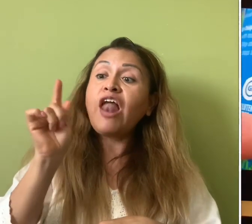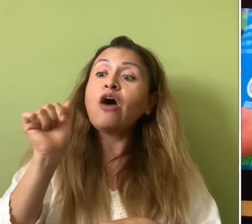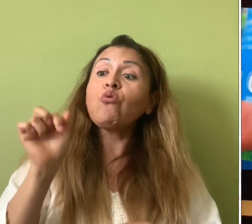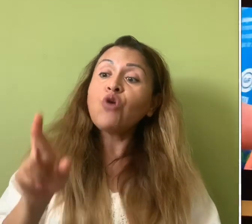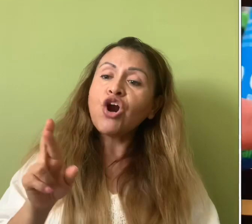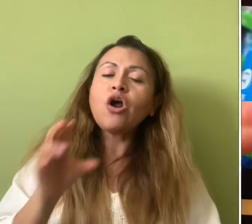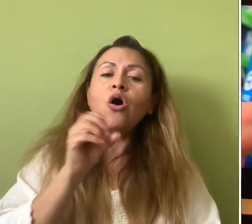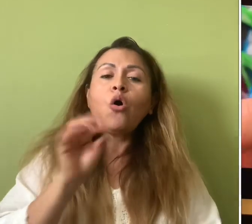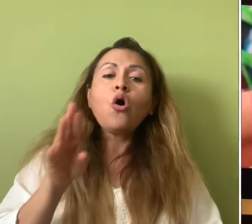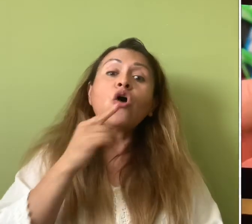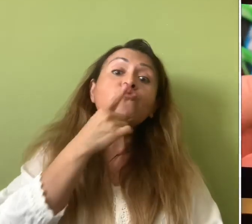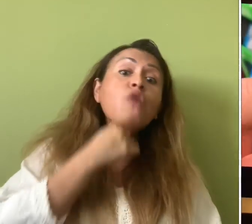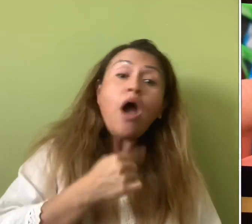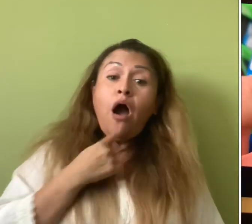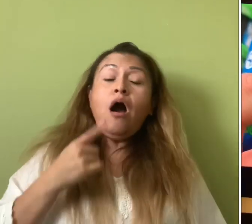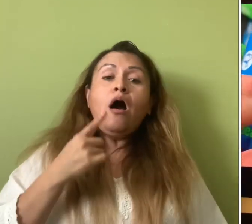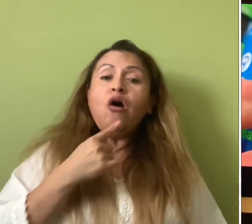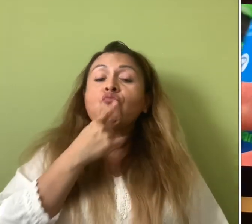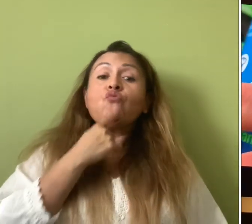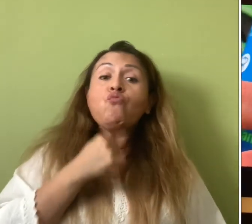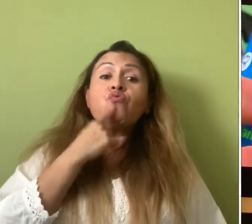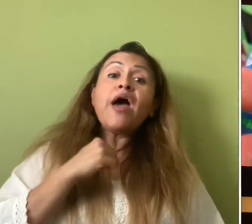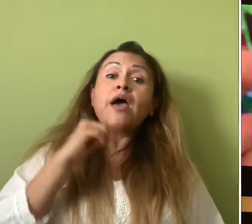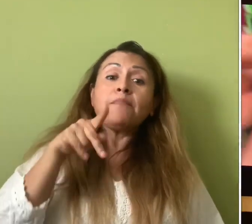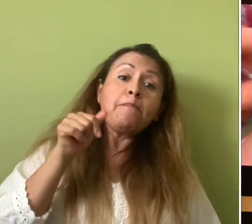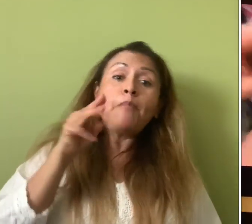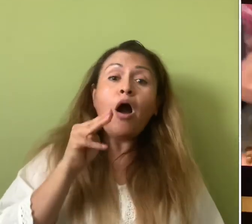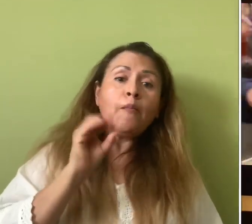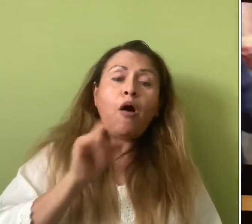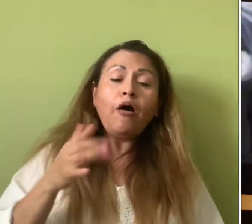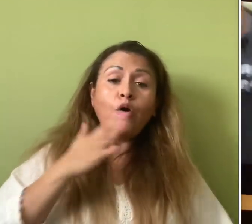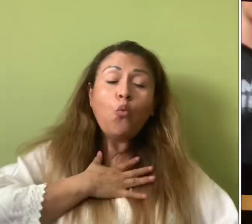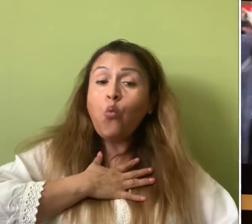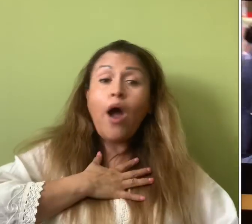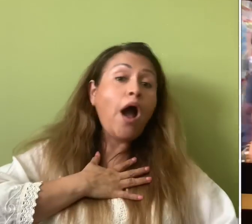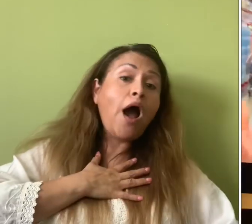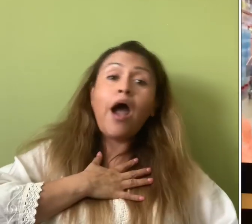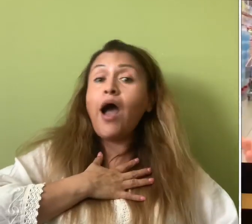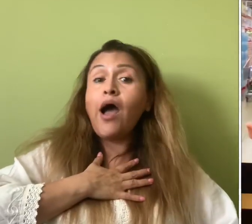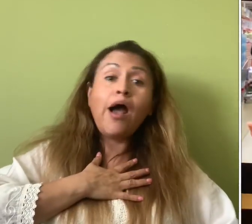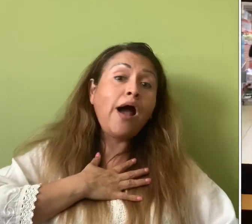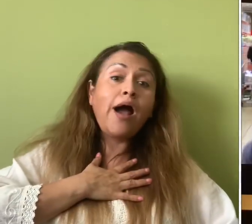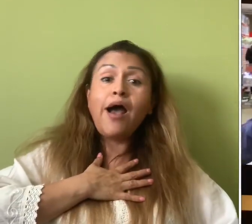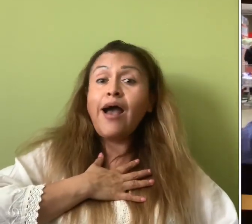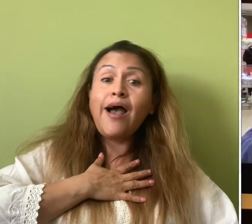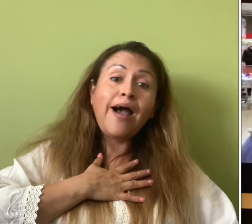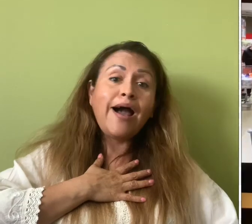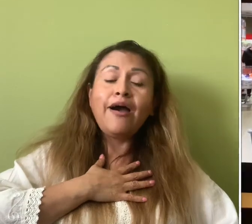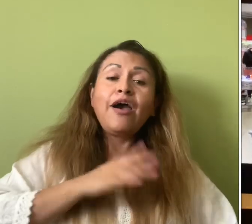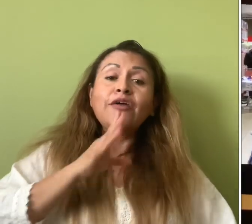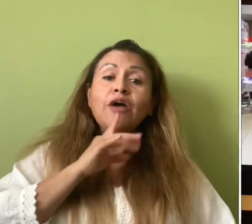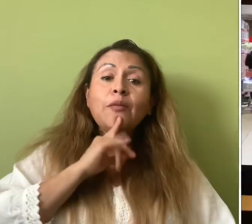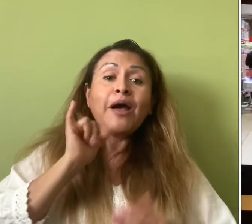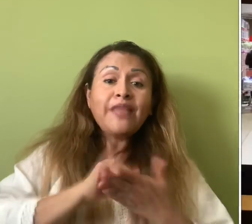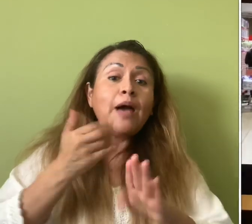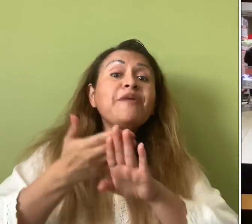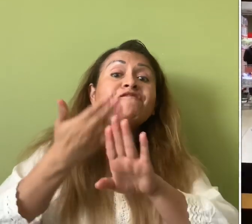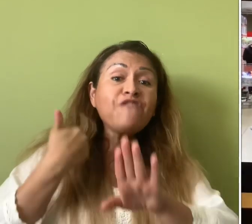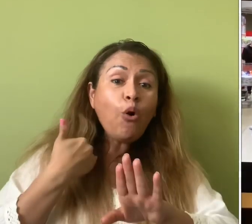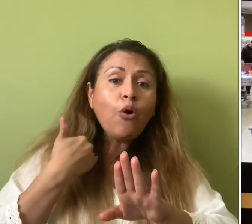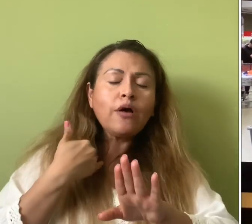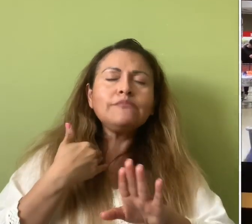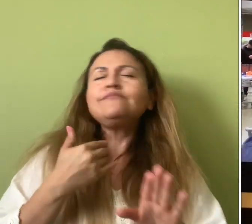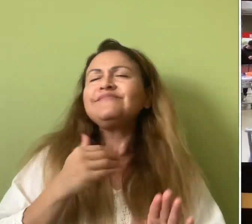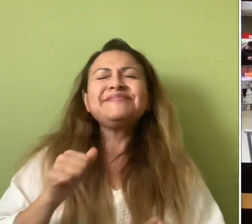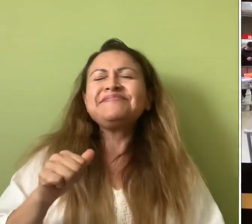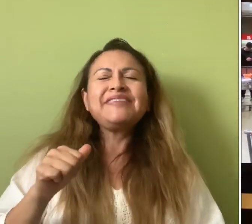or red, oh my God, red palm oil. Holy shnikes. We talked about this before. It's still a